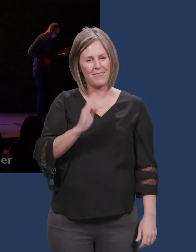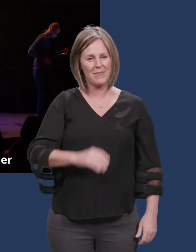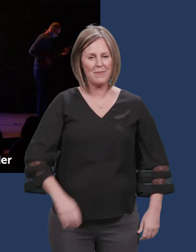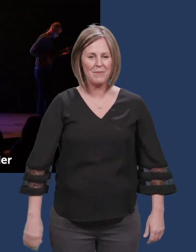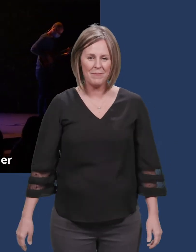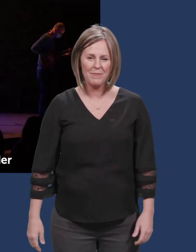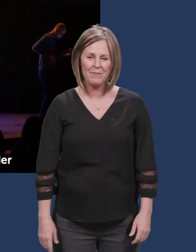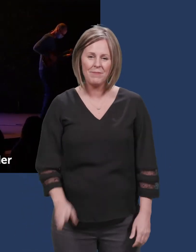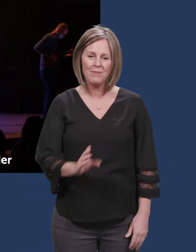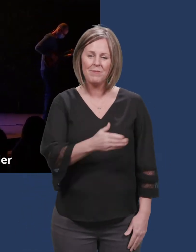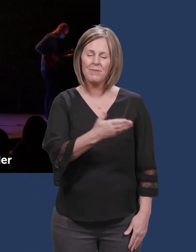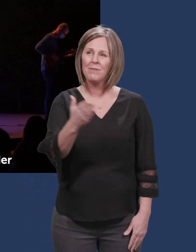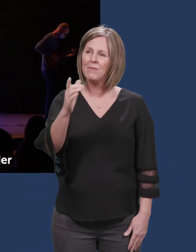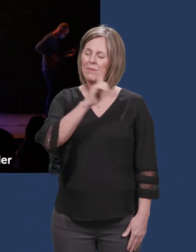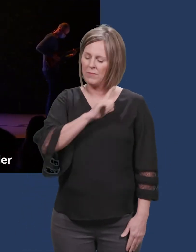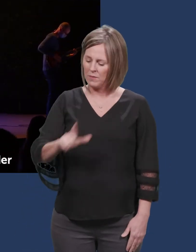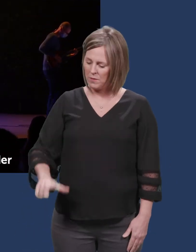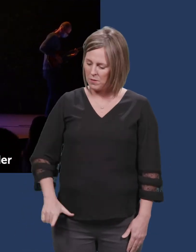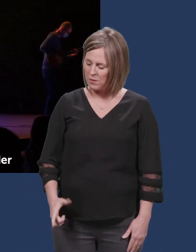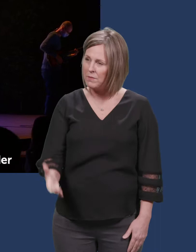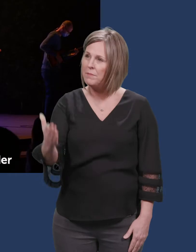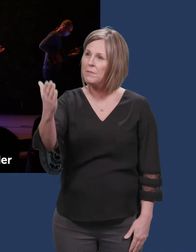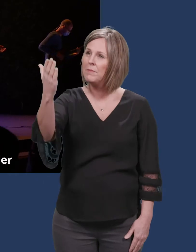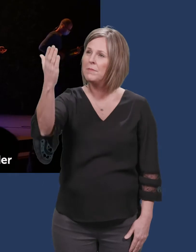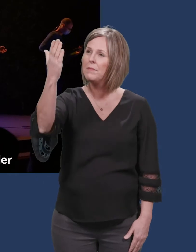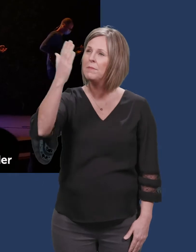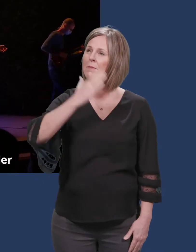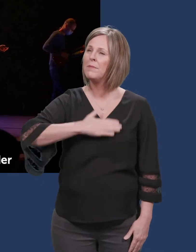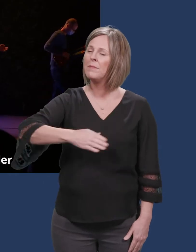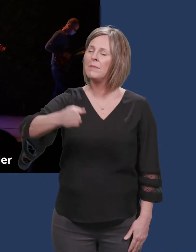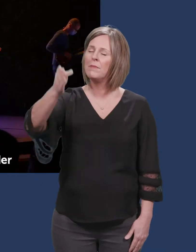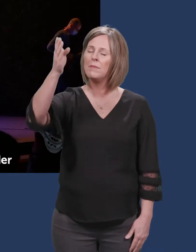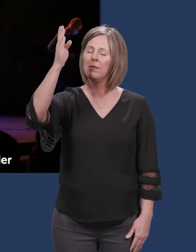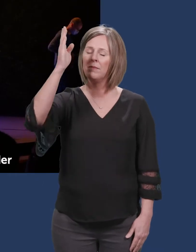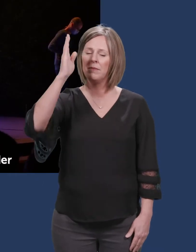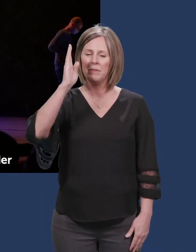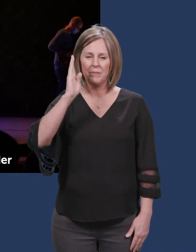Oh, Lord, my God,